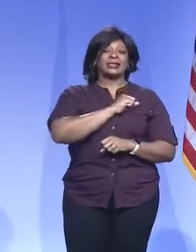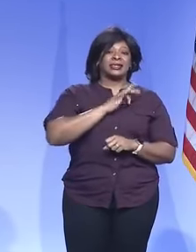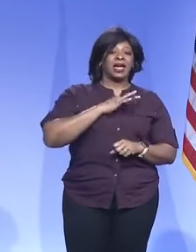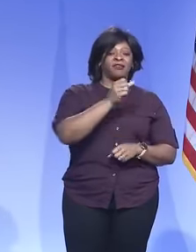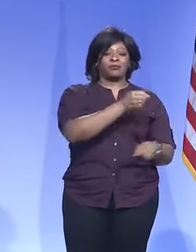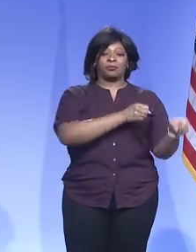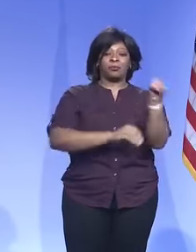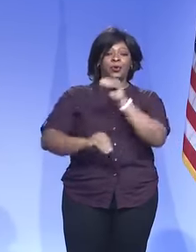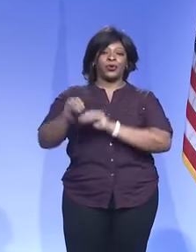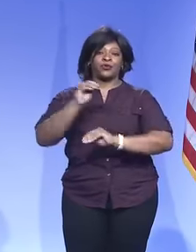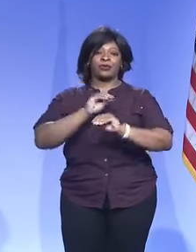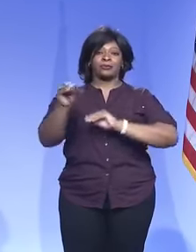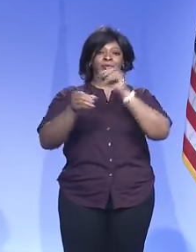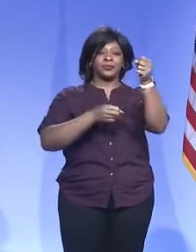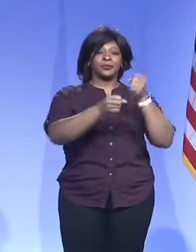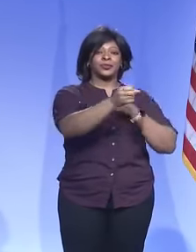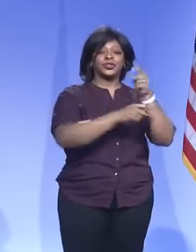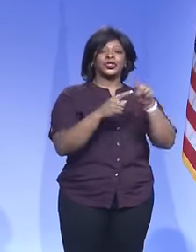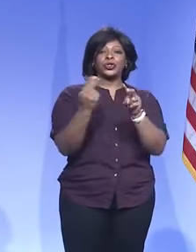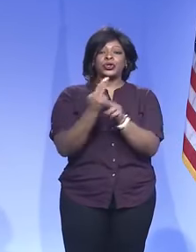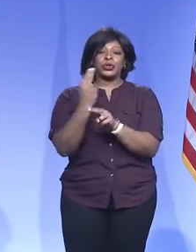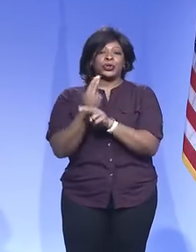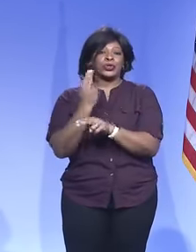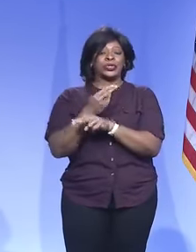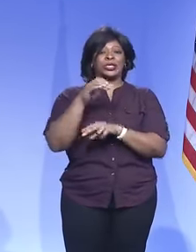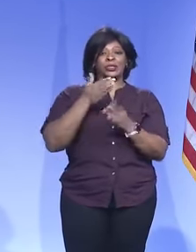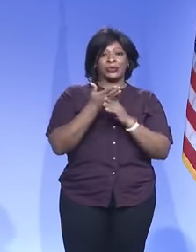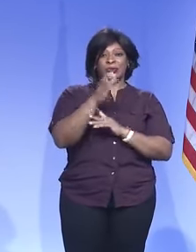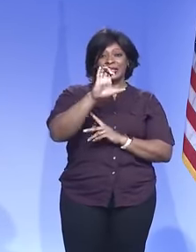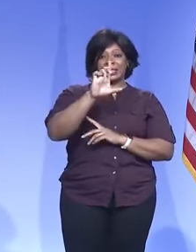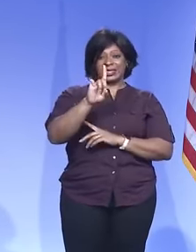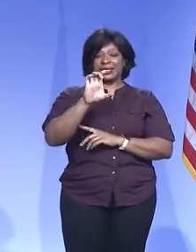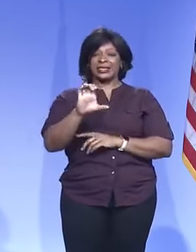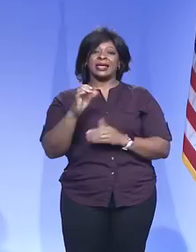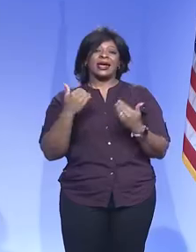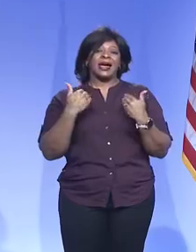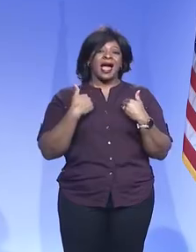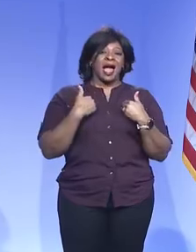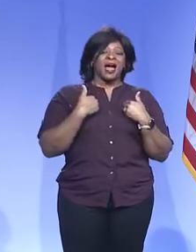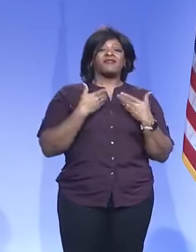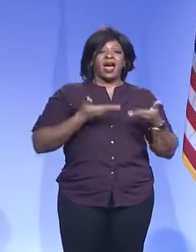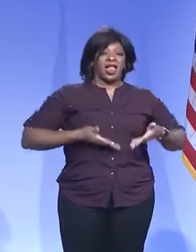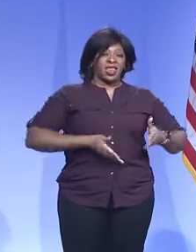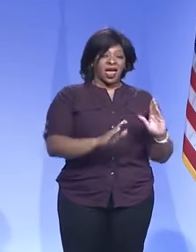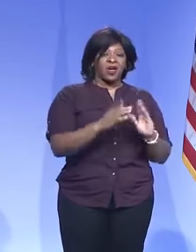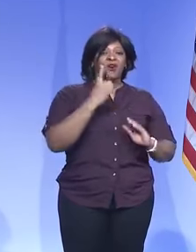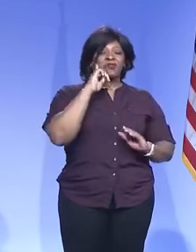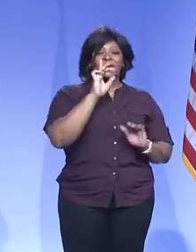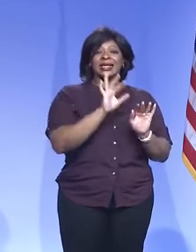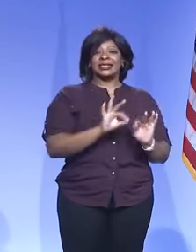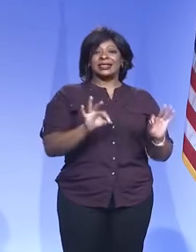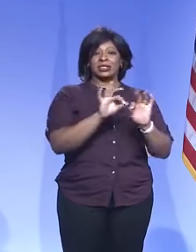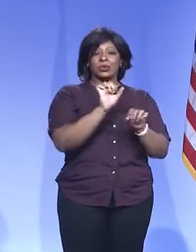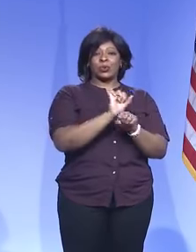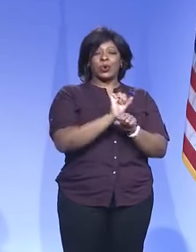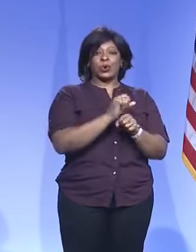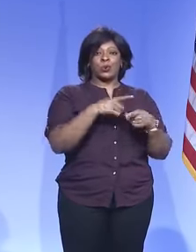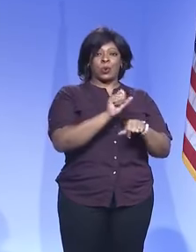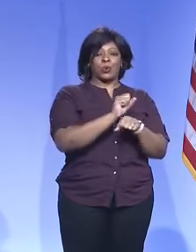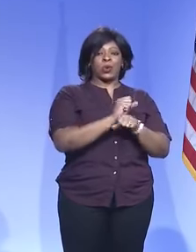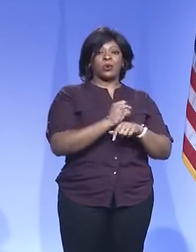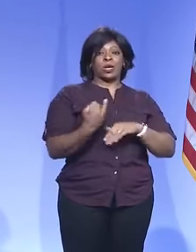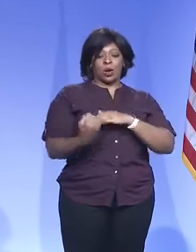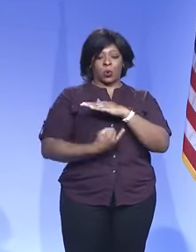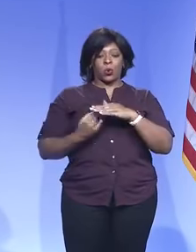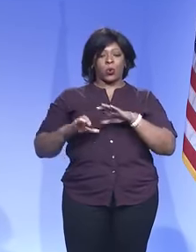over, be able to use, within the CDC, there's an allowance for essential workers to work while